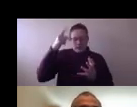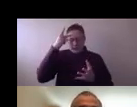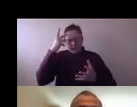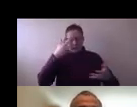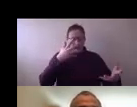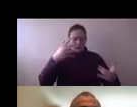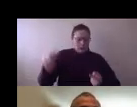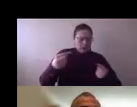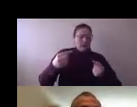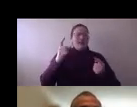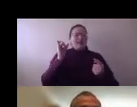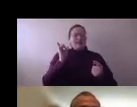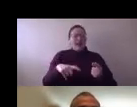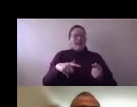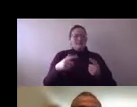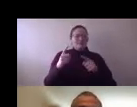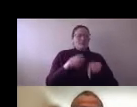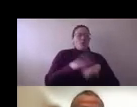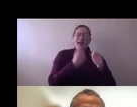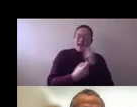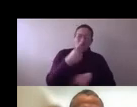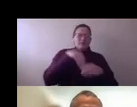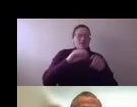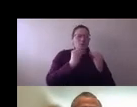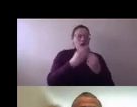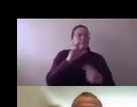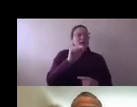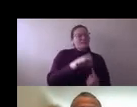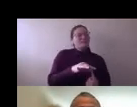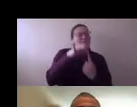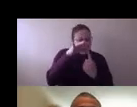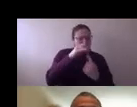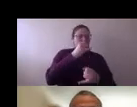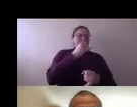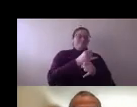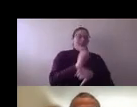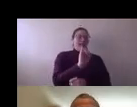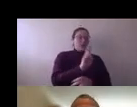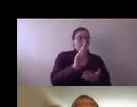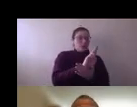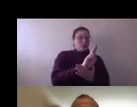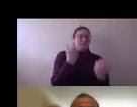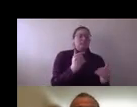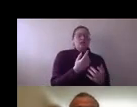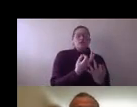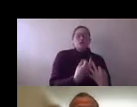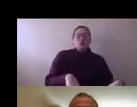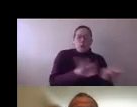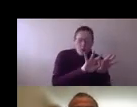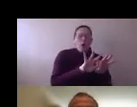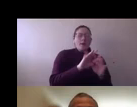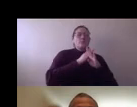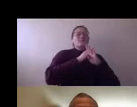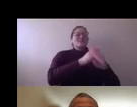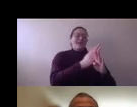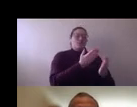on everybody in all organizations, but especially institutions like universities, to protect the rights of members of their